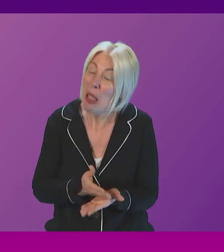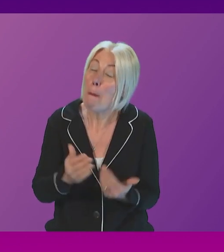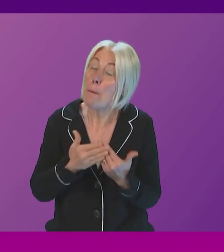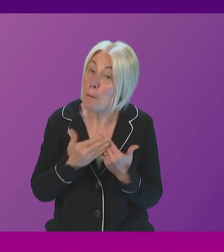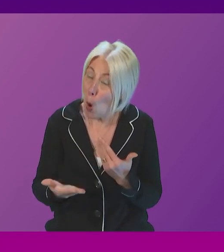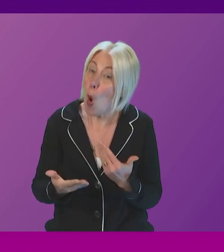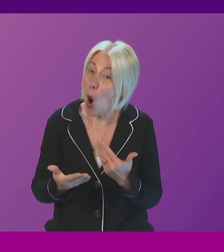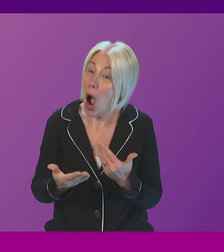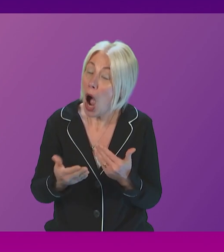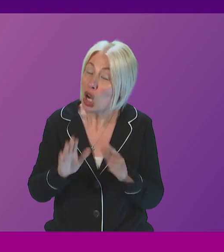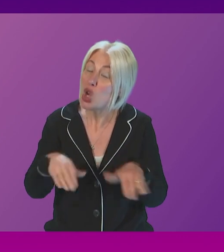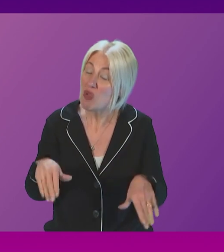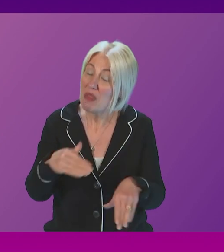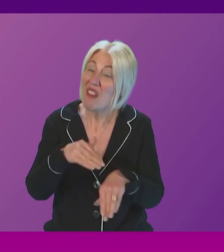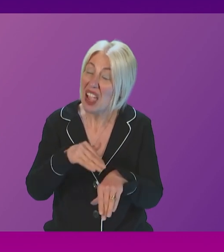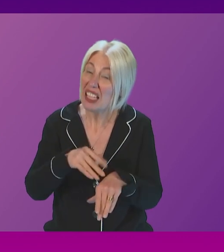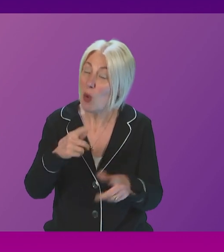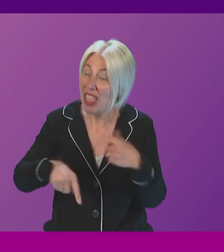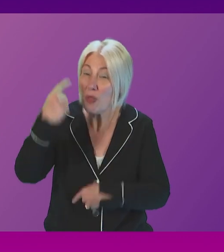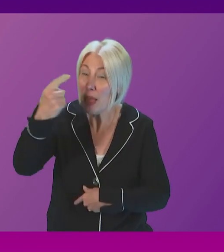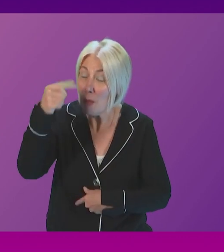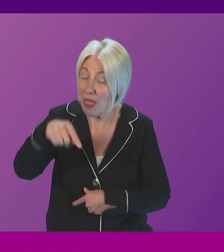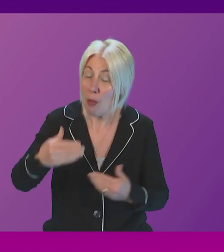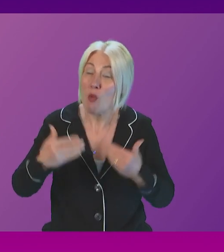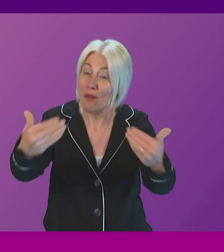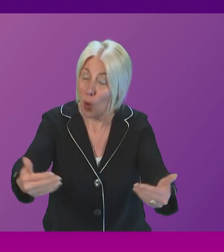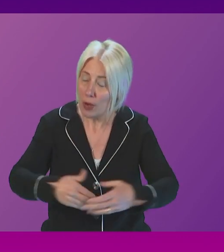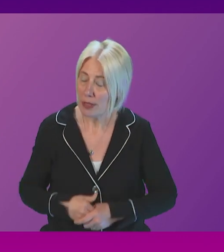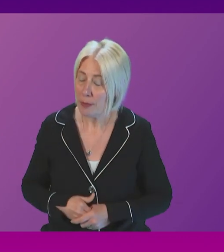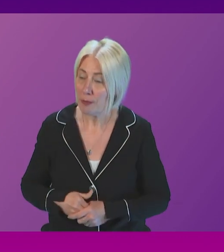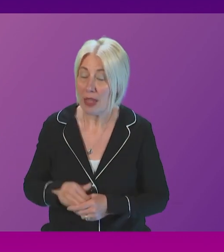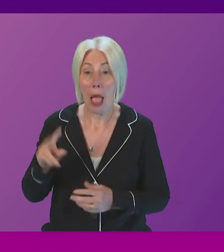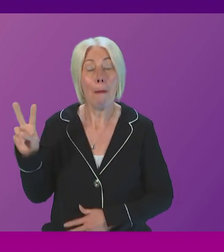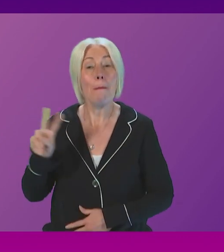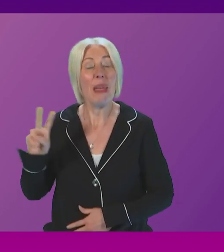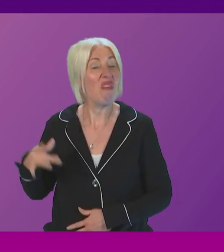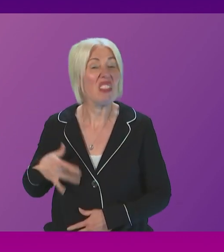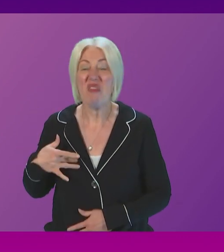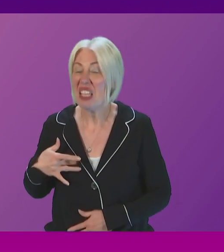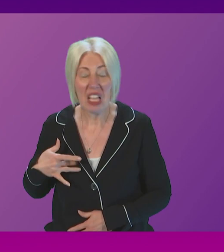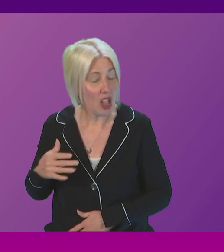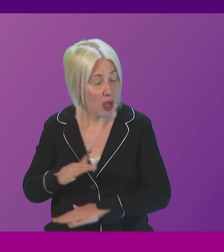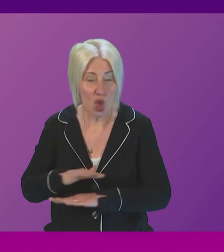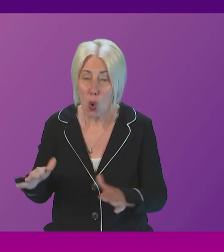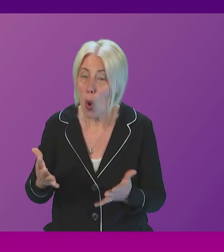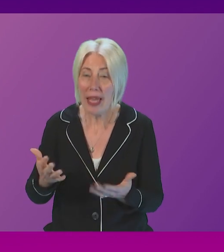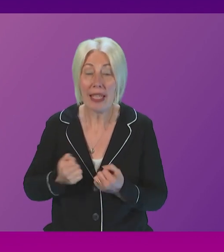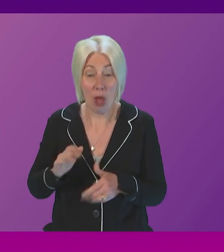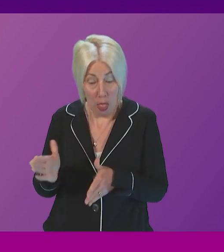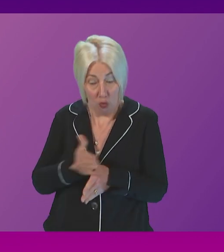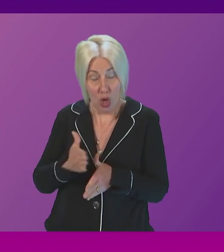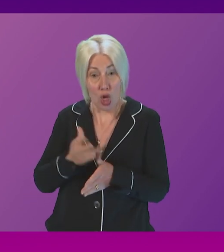more and we have to consider that in the way forward. The parents feel there has been no acceptance that the original